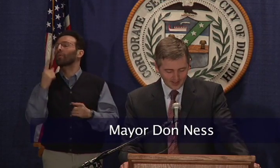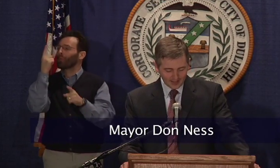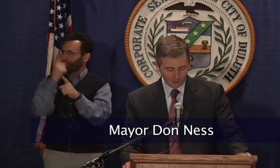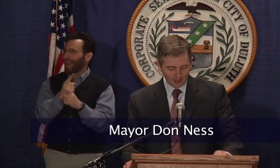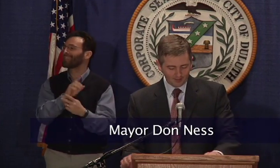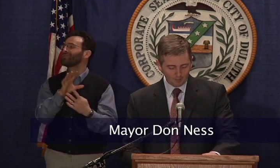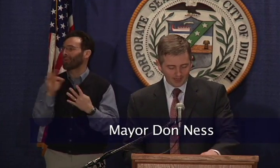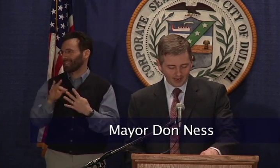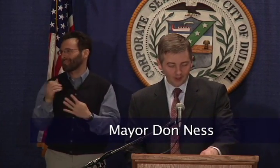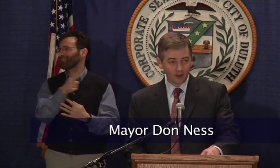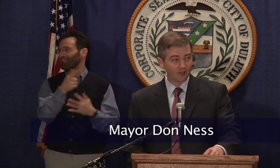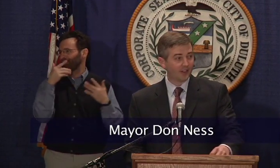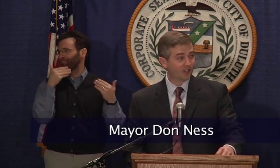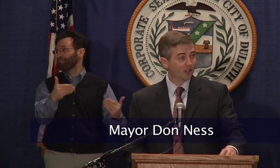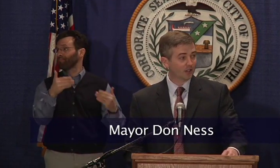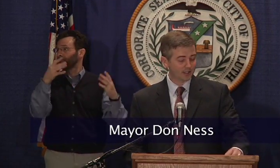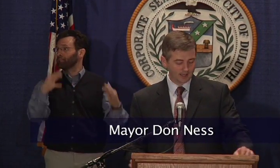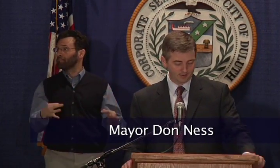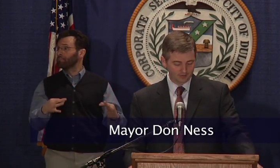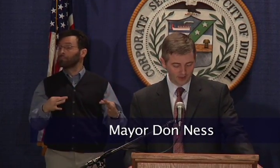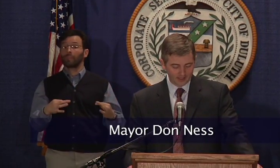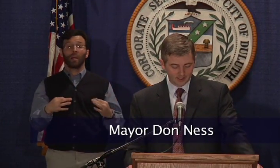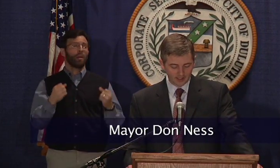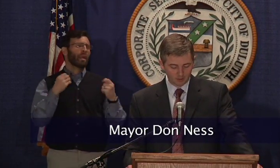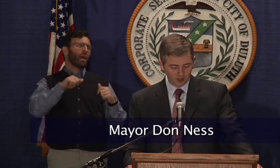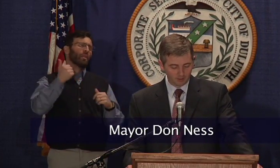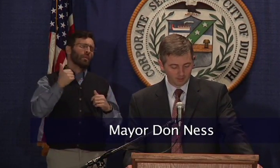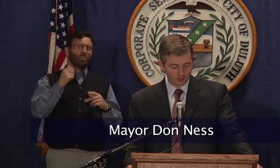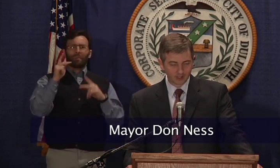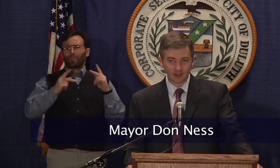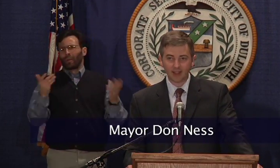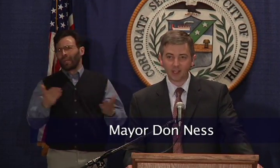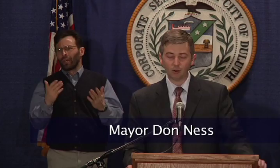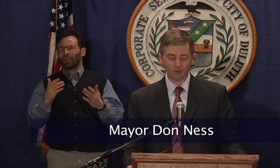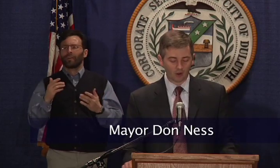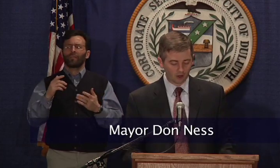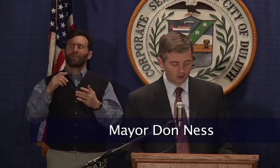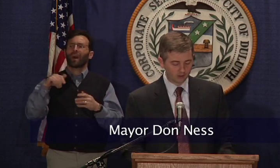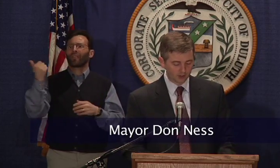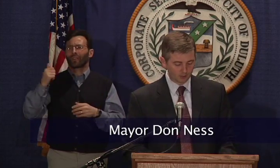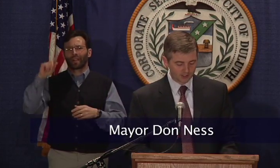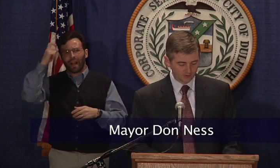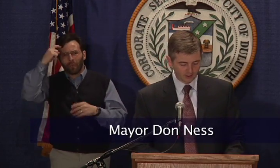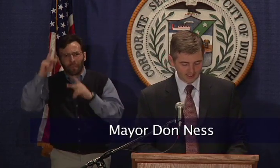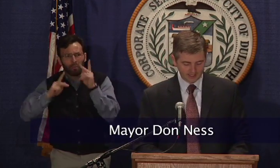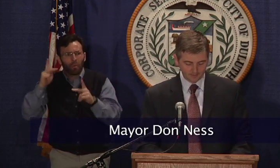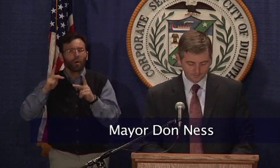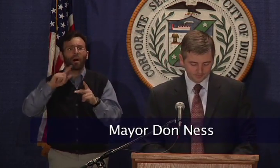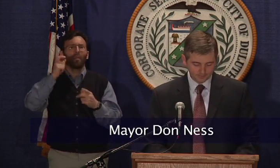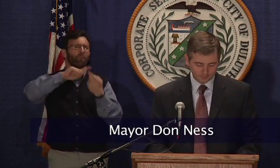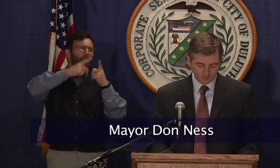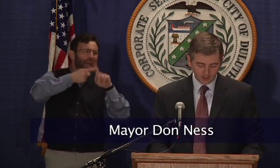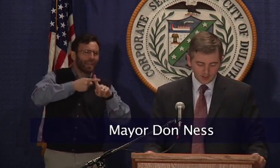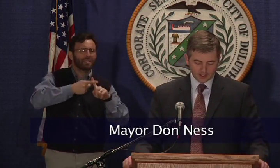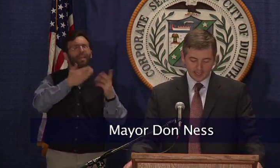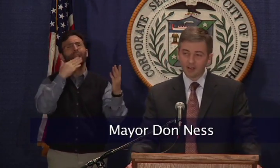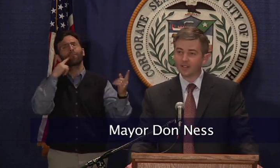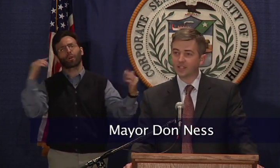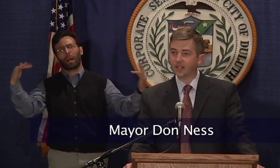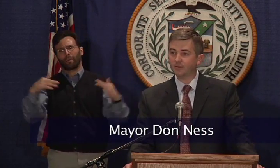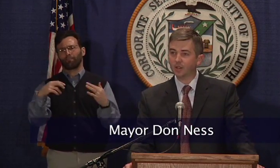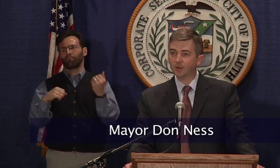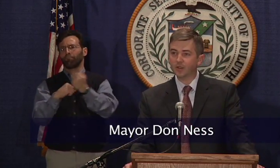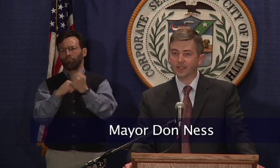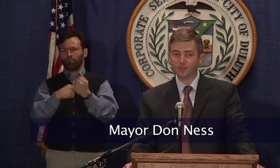choice. We have many other officials and friends and community members. Thank you all so much for attending. The state